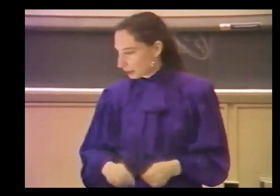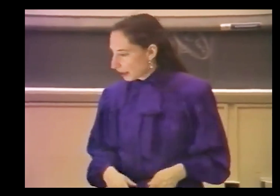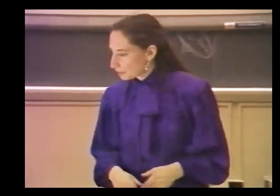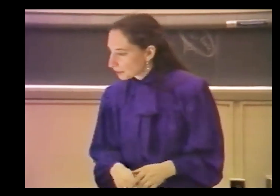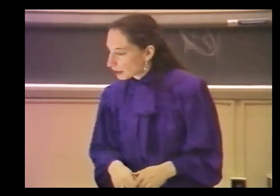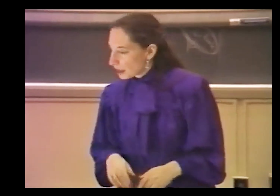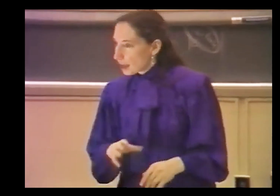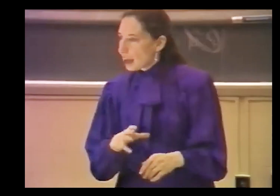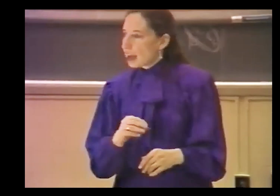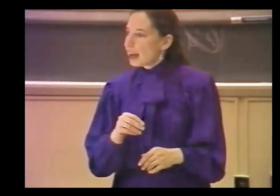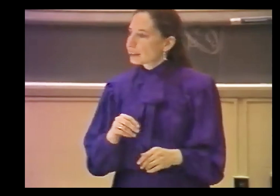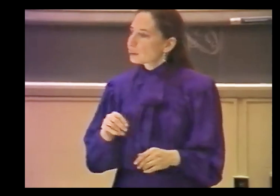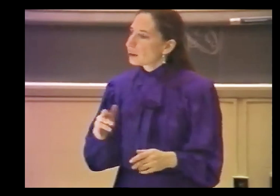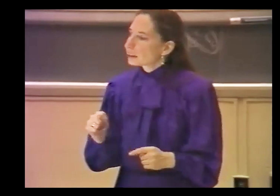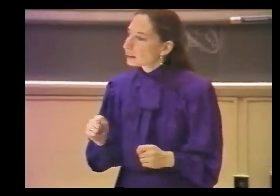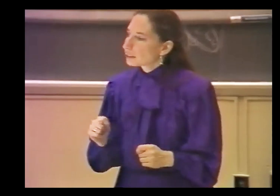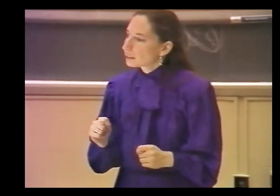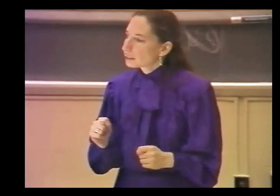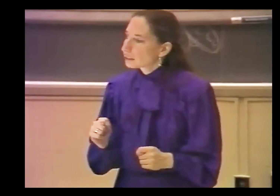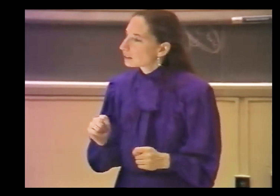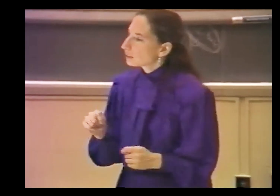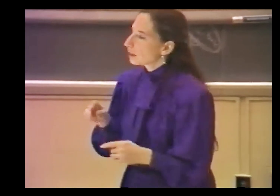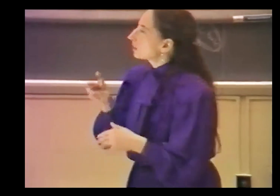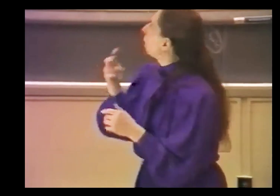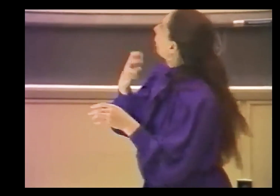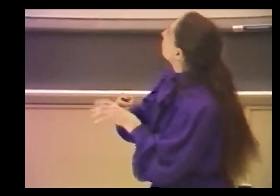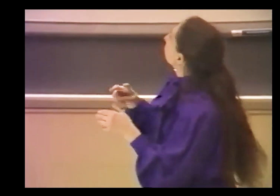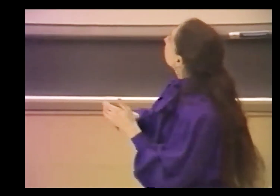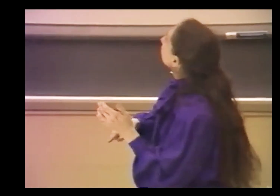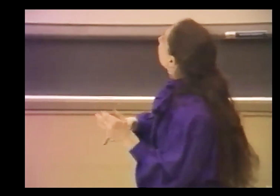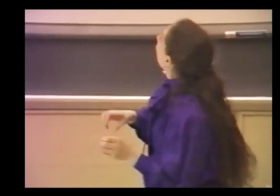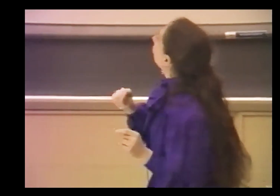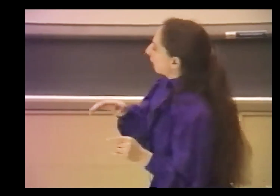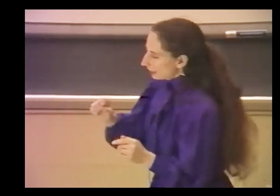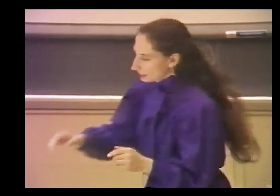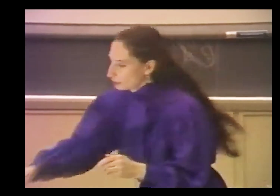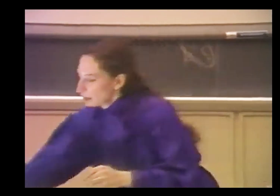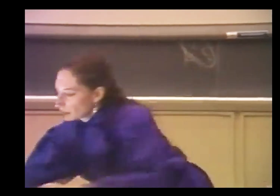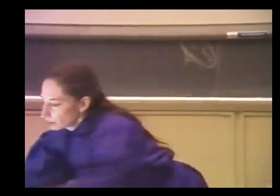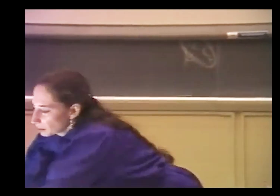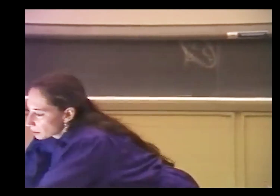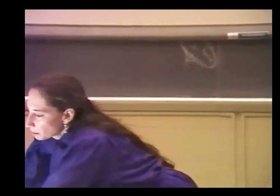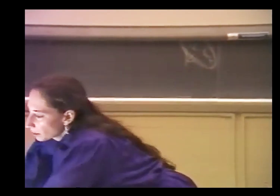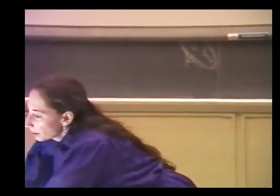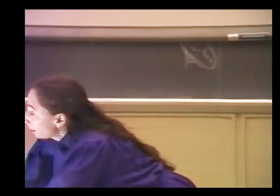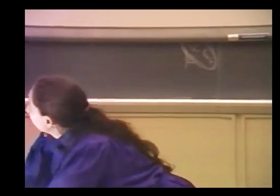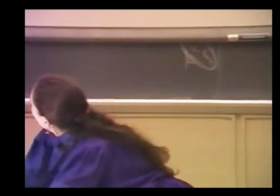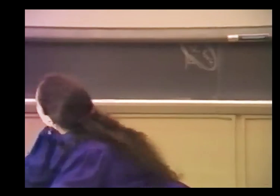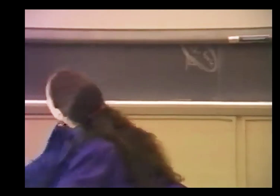Okay? And what? Oh, it's hard to read? Okay, it's, wait, here, just put it down. Is that